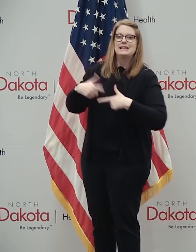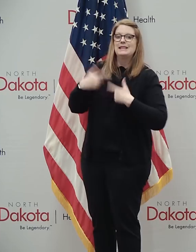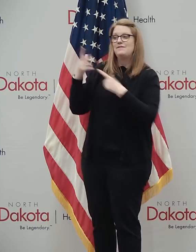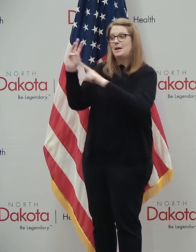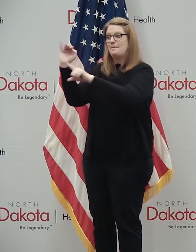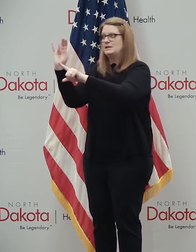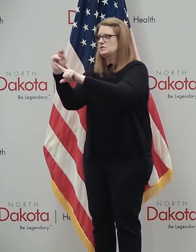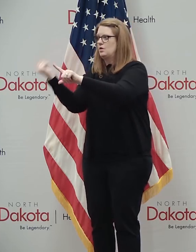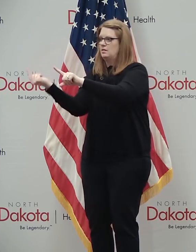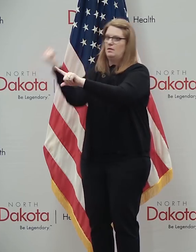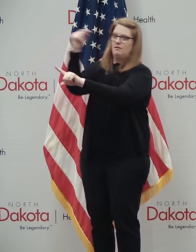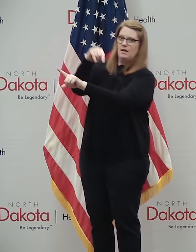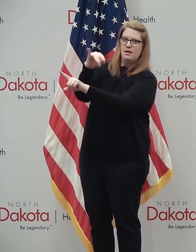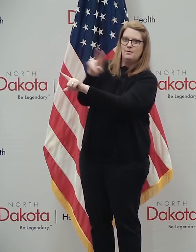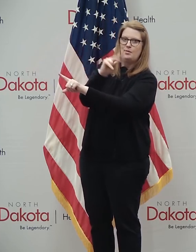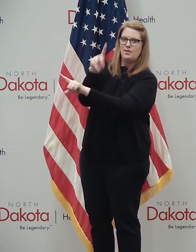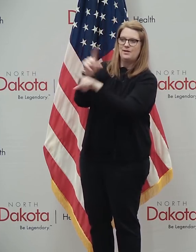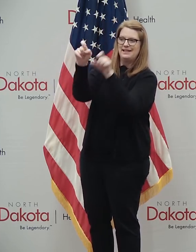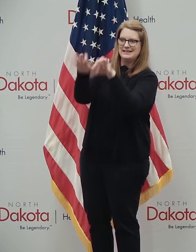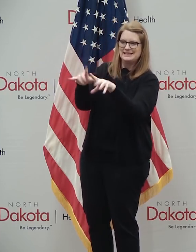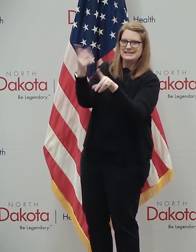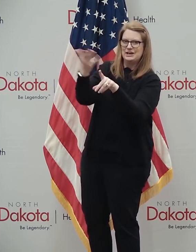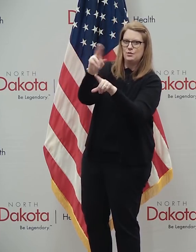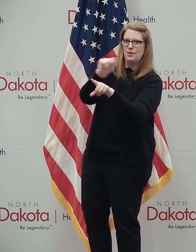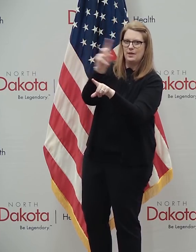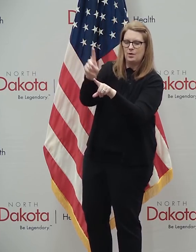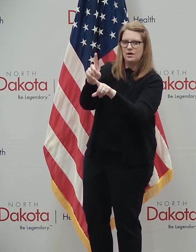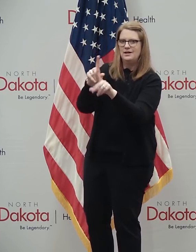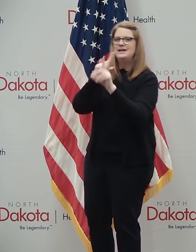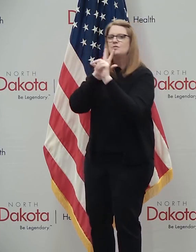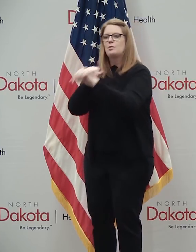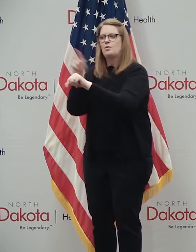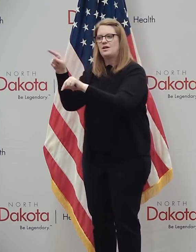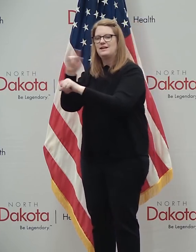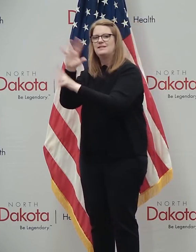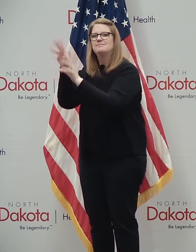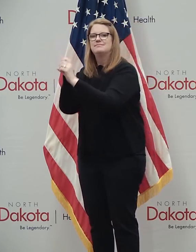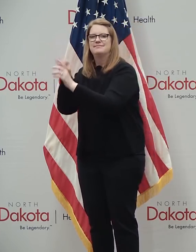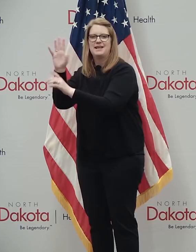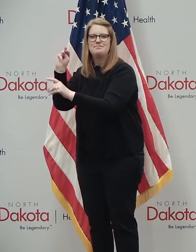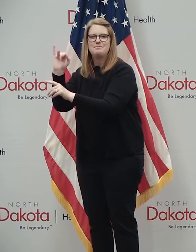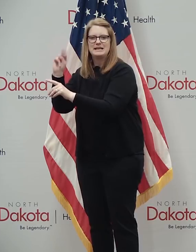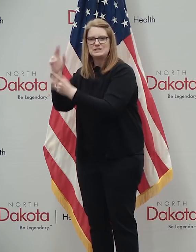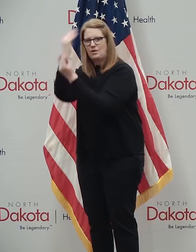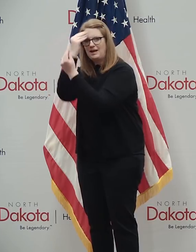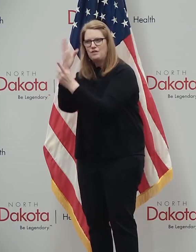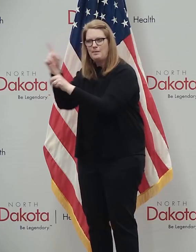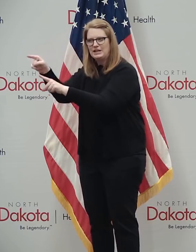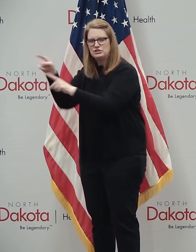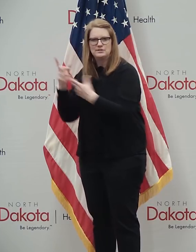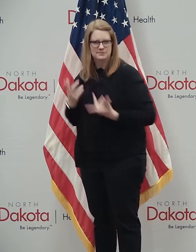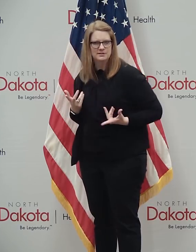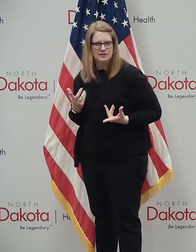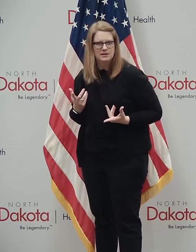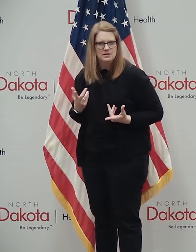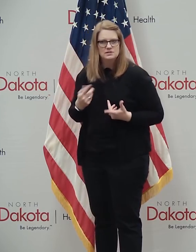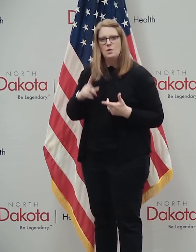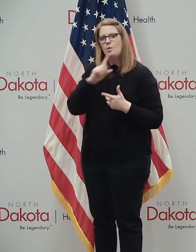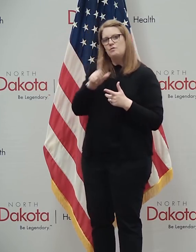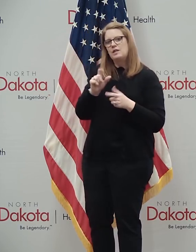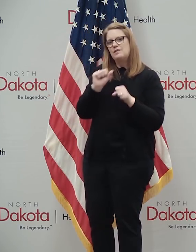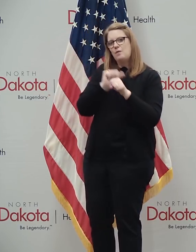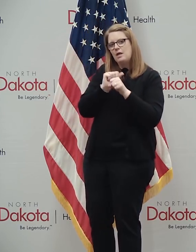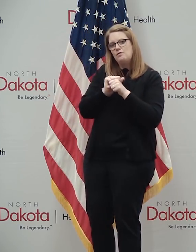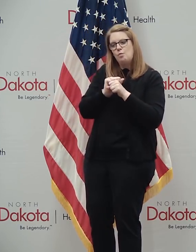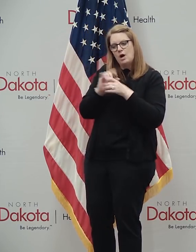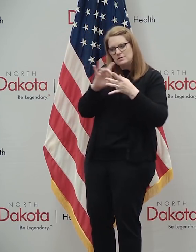Minnesota side. We tested them in North Dakota. They got reported as part of the Minnesota data. So this is not new that we haven't. We've had collaboration across the